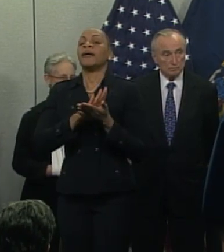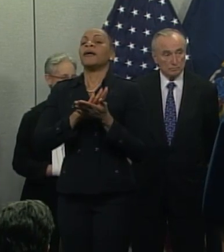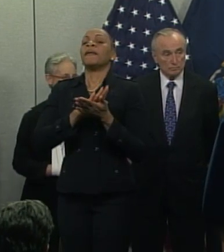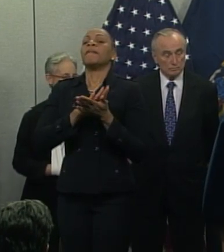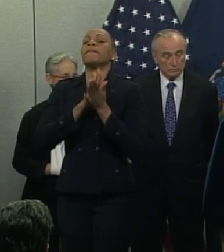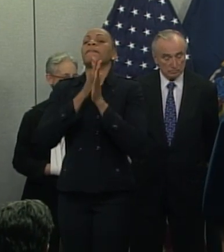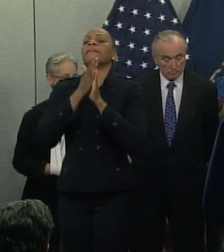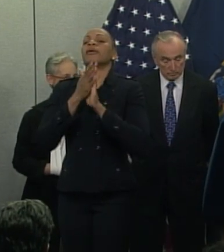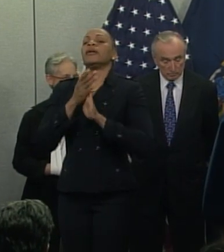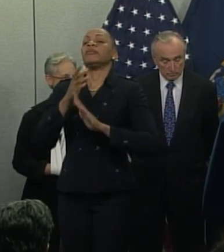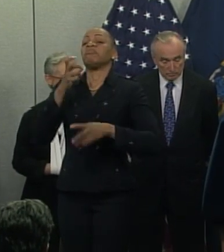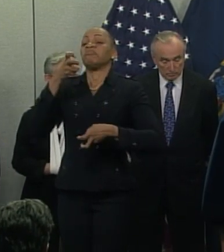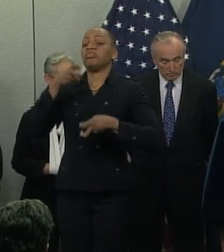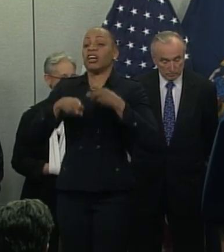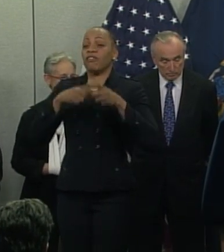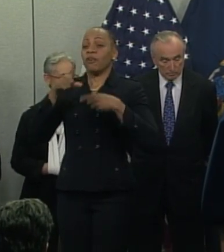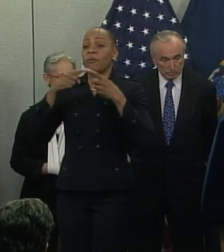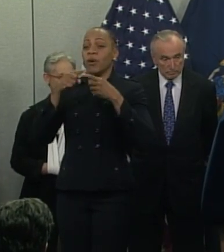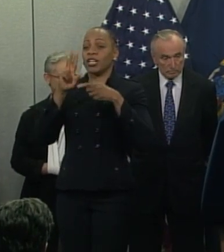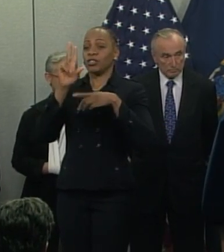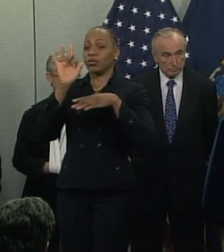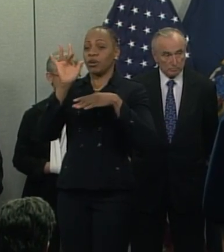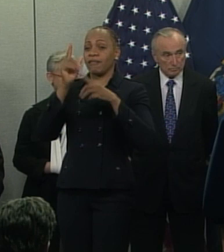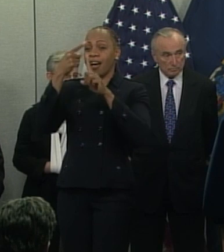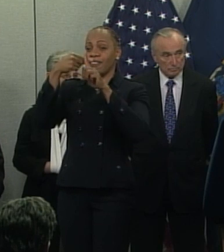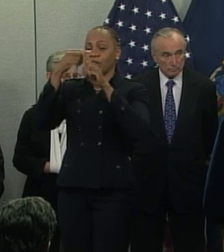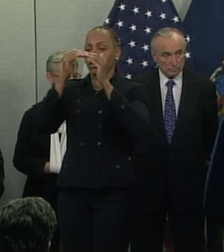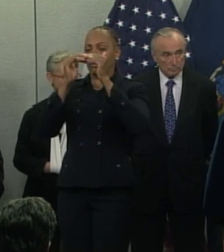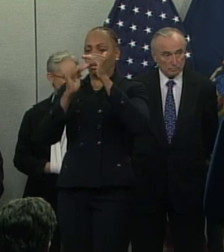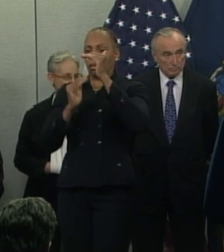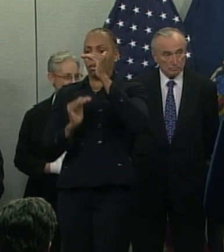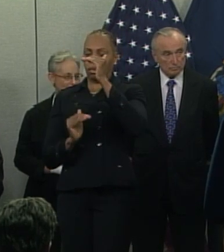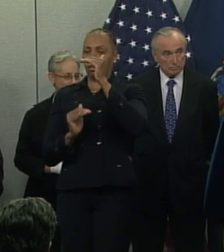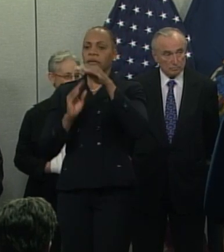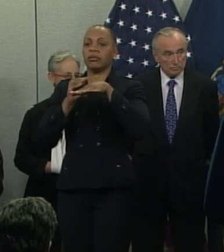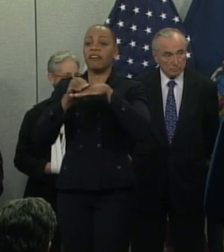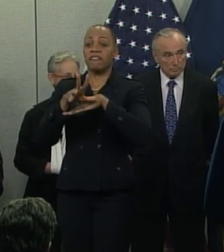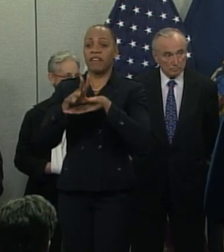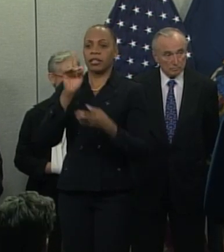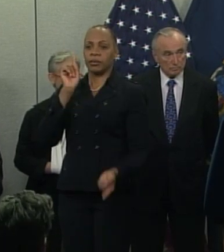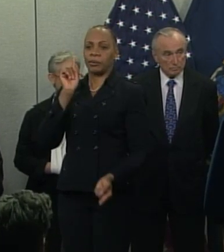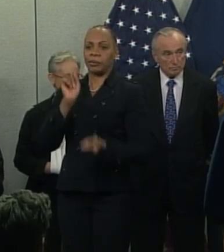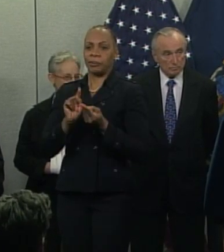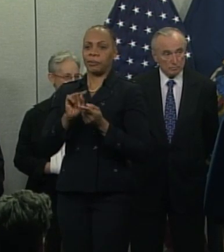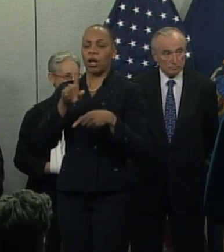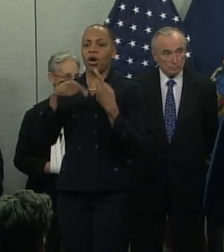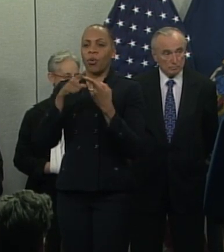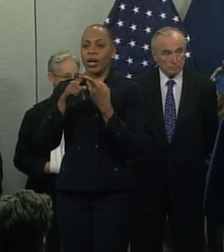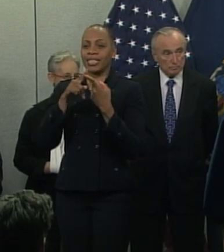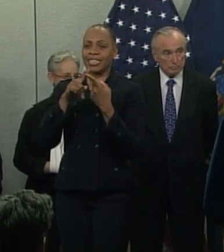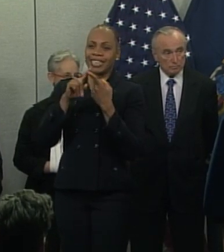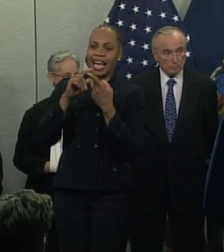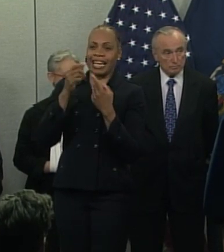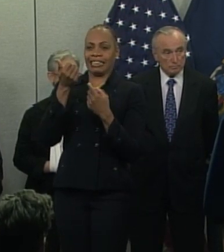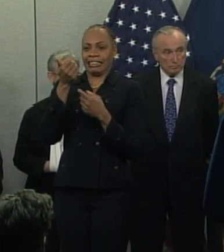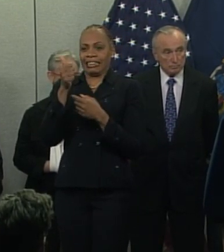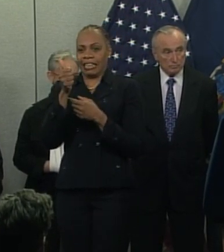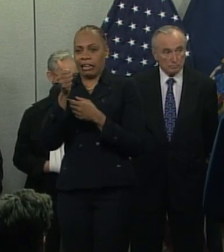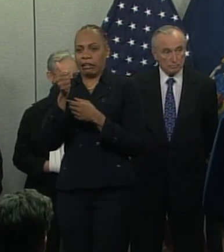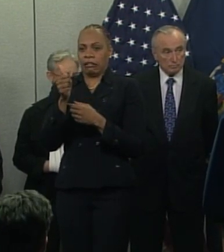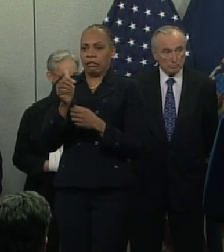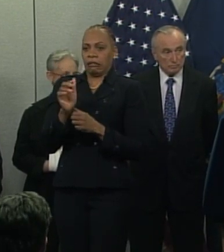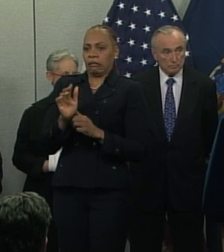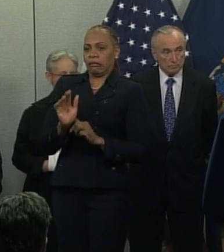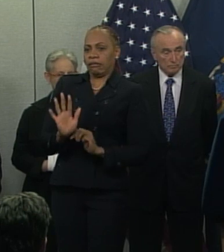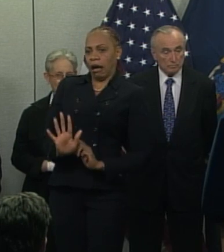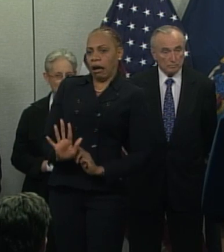it gets below 25, the effectiveness of it is reduced quite a bit. When we get down into the teens or single digit, it's very